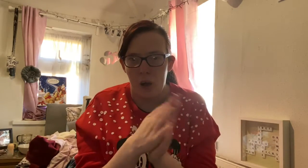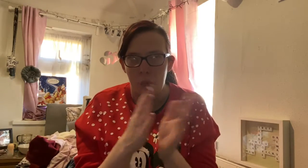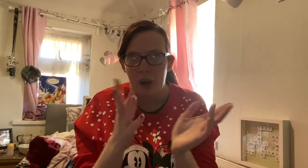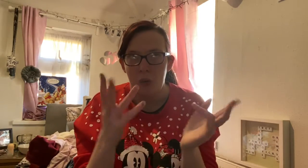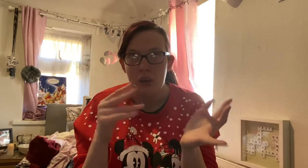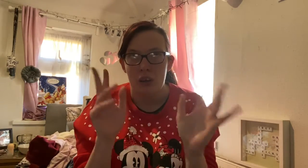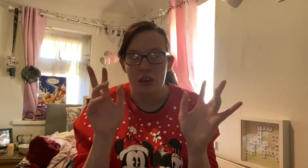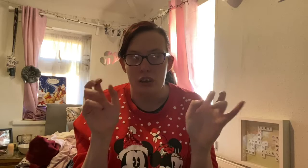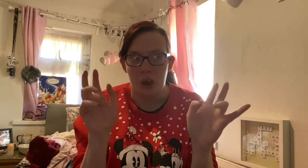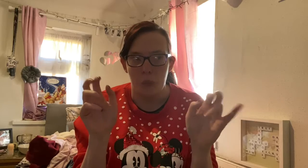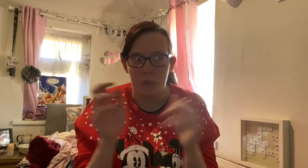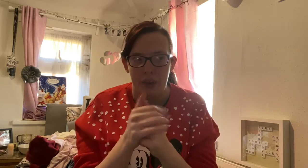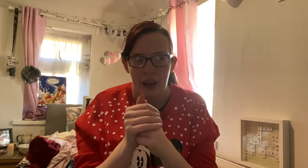well, somewhat better.